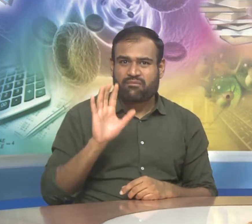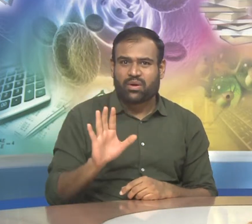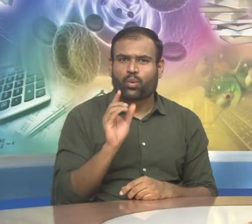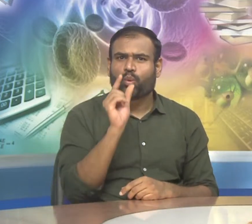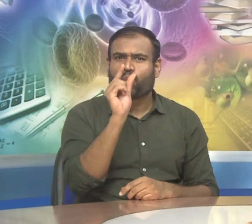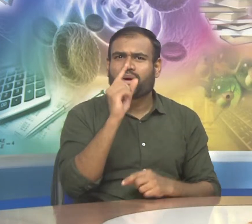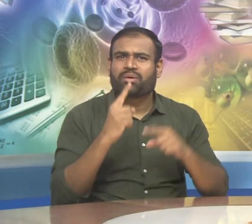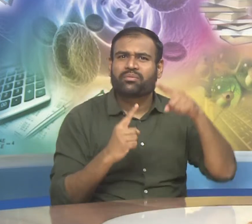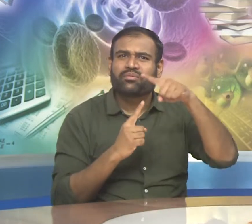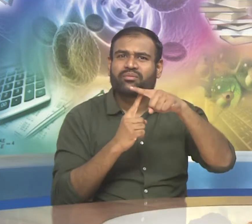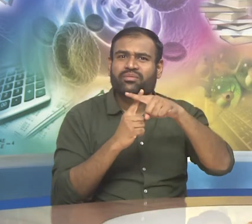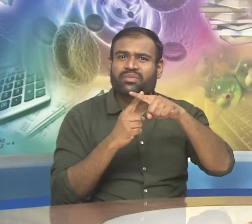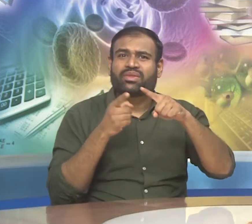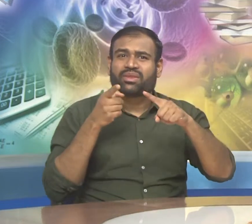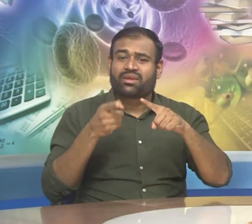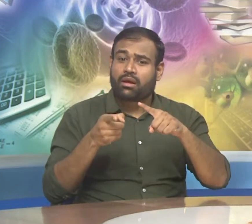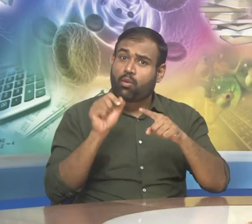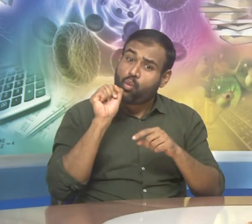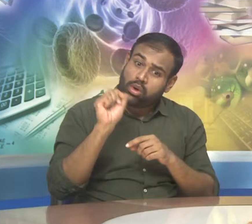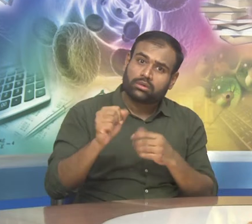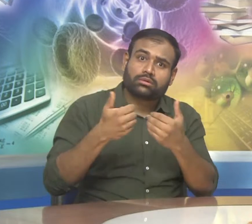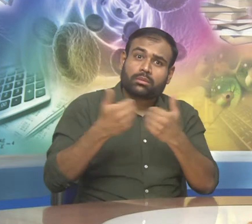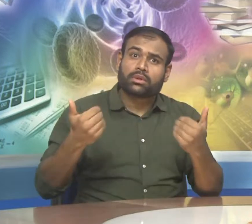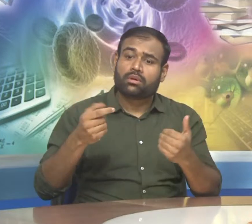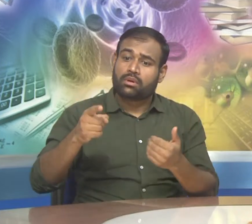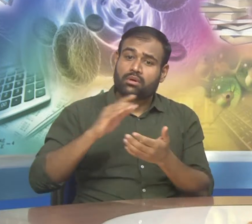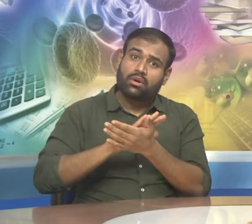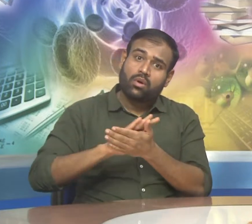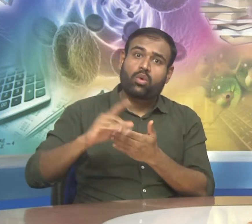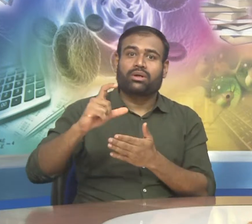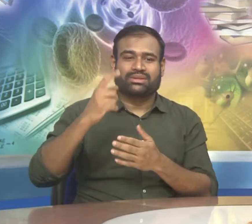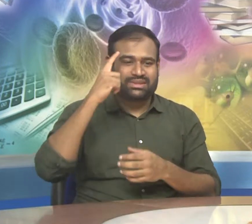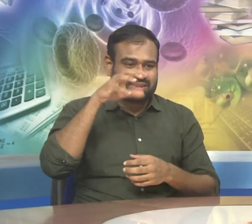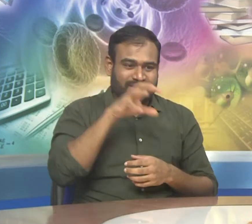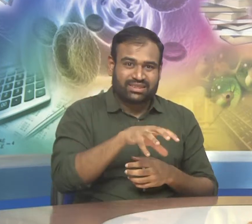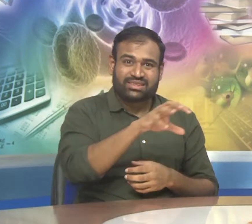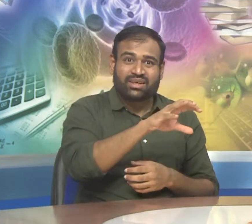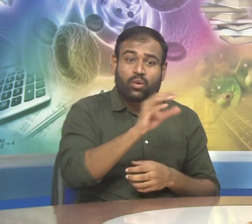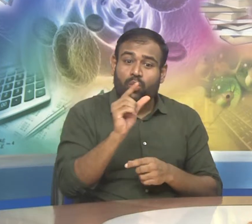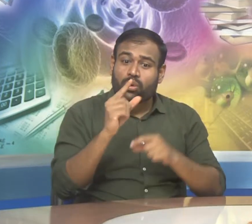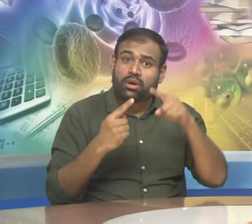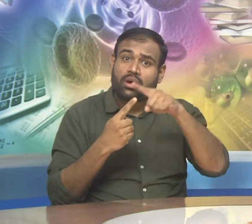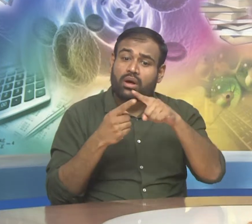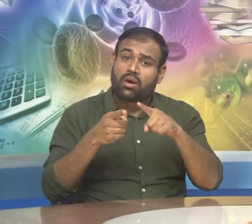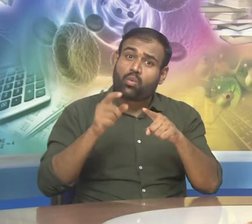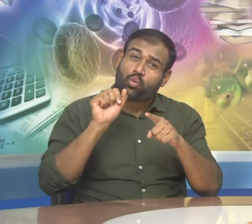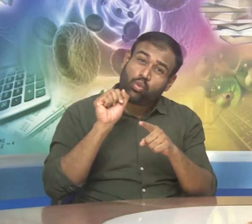The Union Territory of Dash has its own separate High Court.